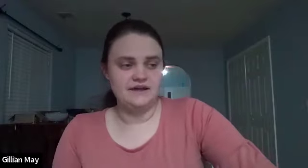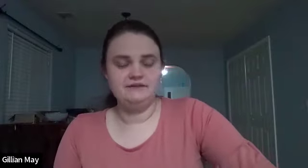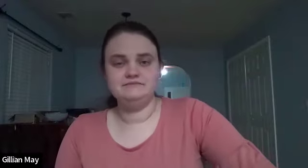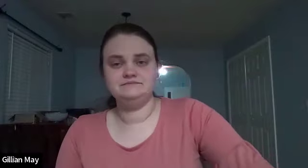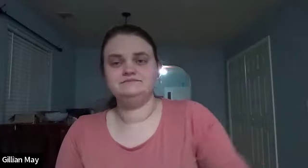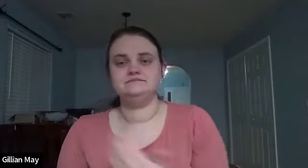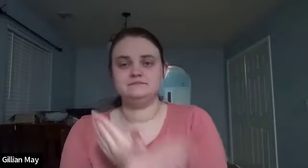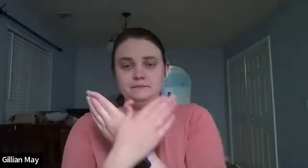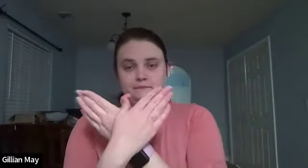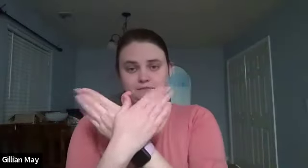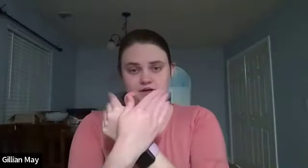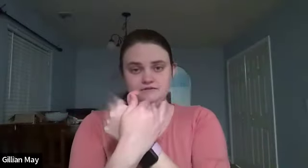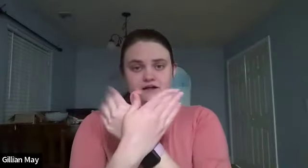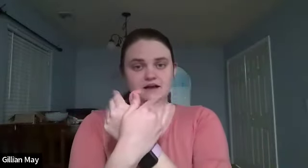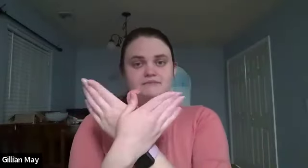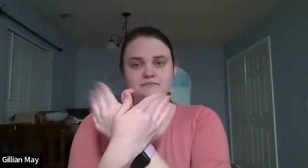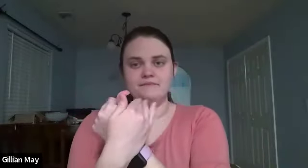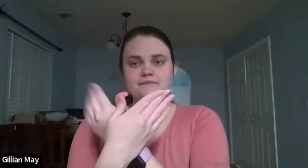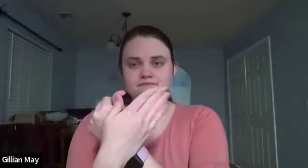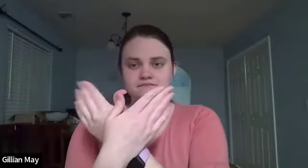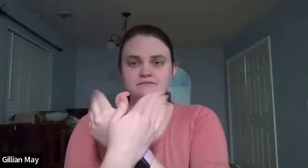Butterfly, butterfly.